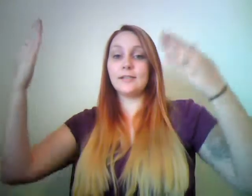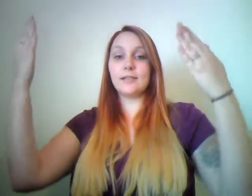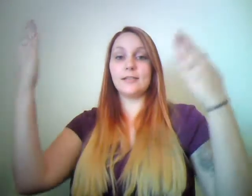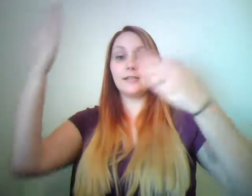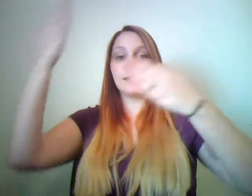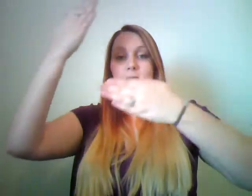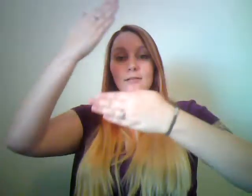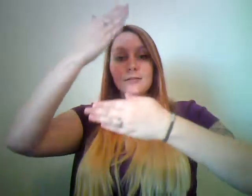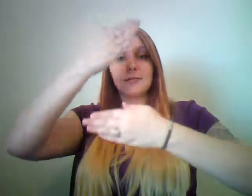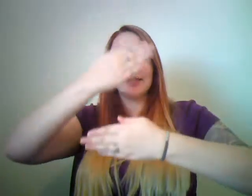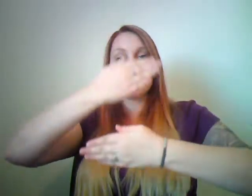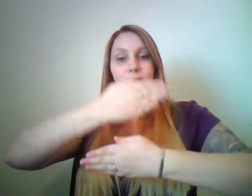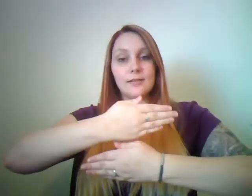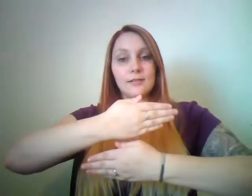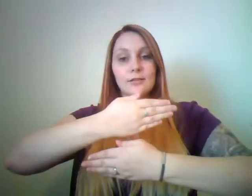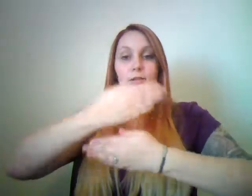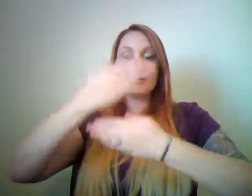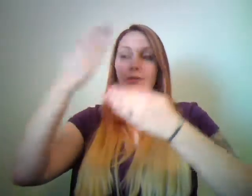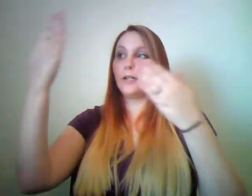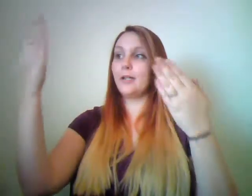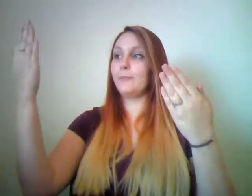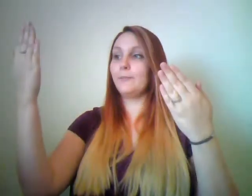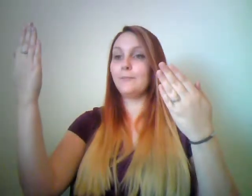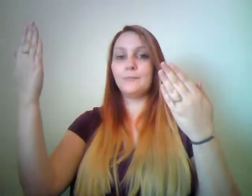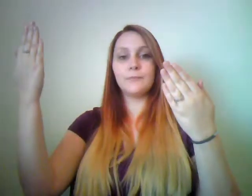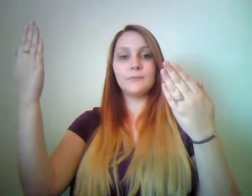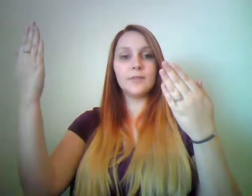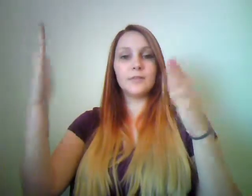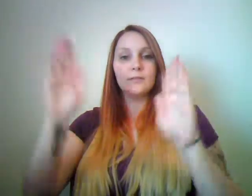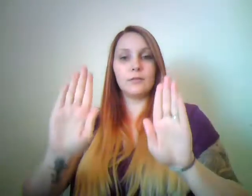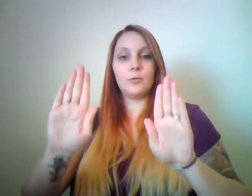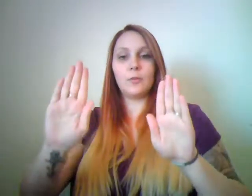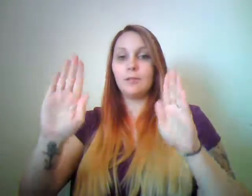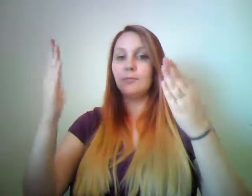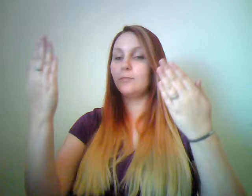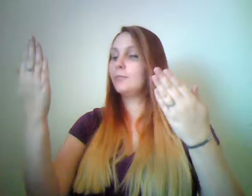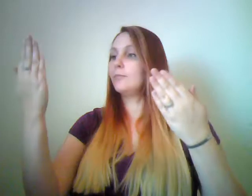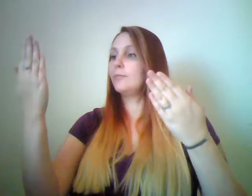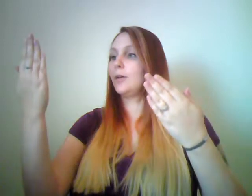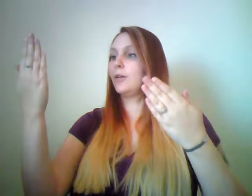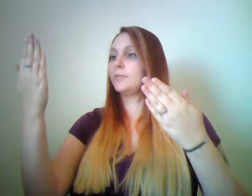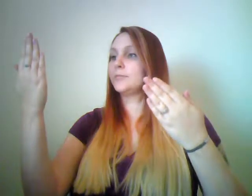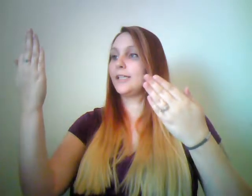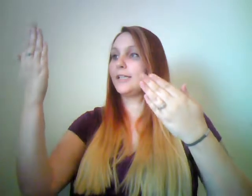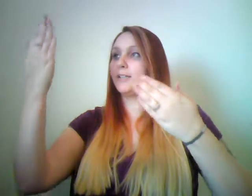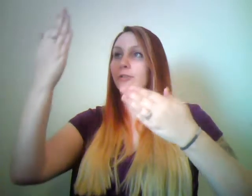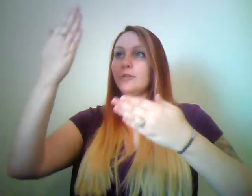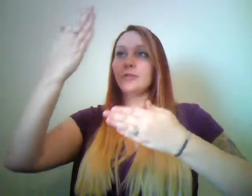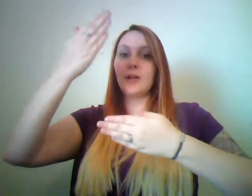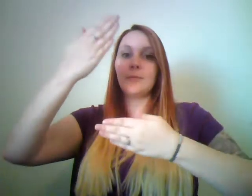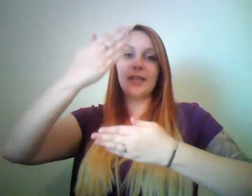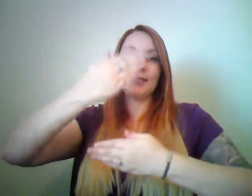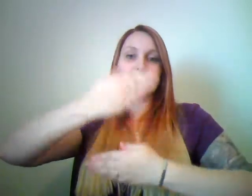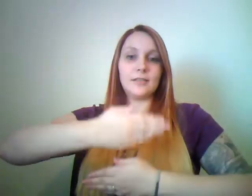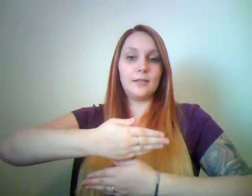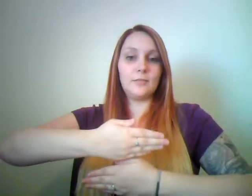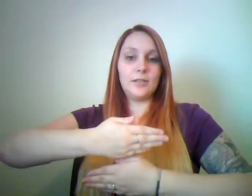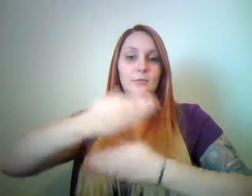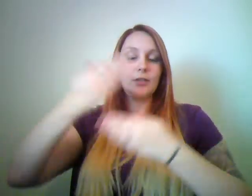is like this. So your open palms, and your dominant hand is going to be the one that